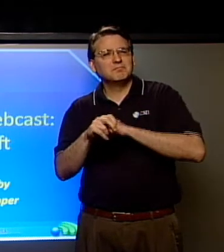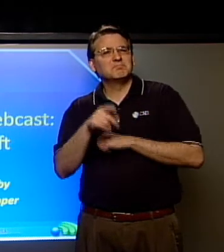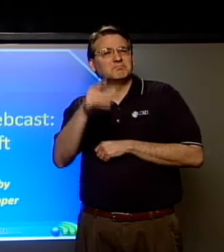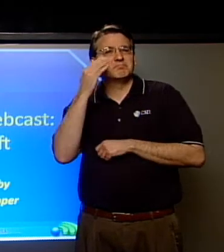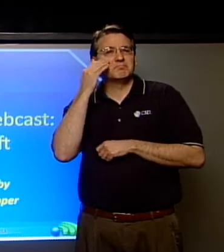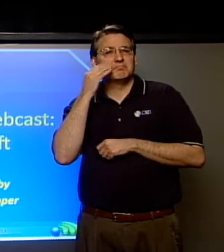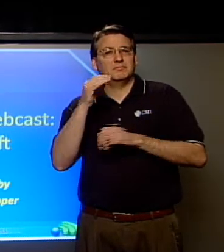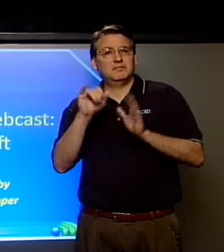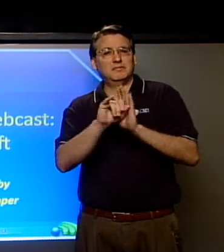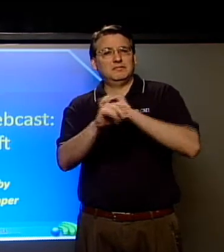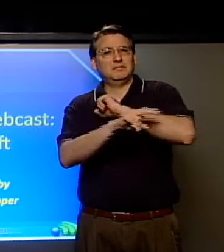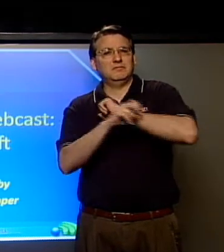on identity theft.